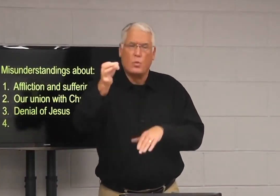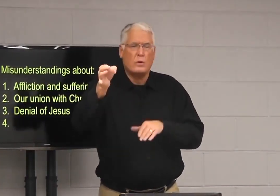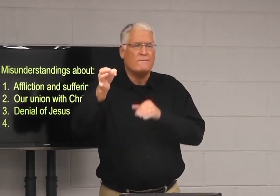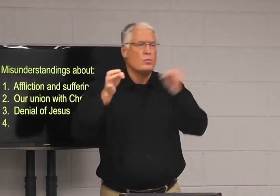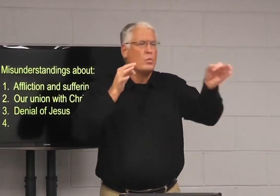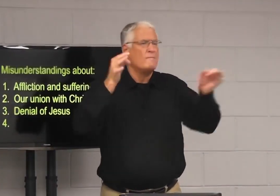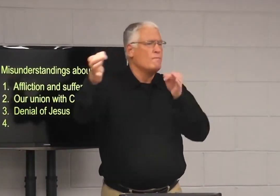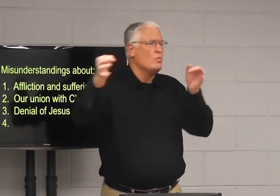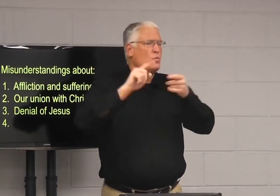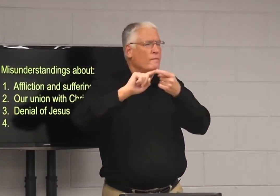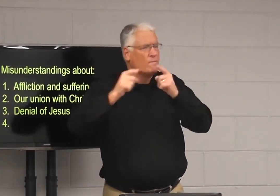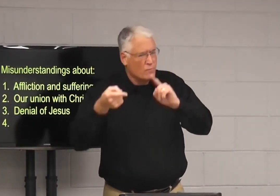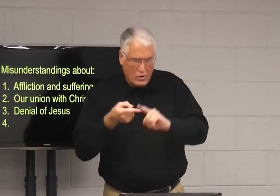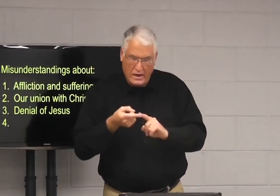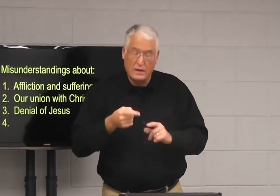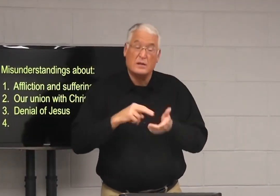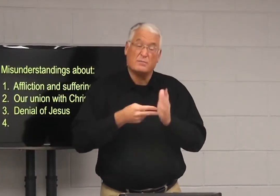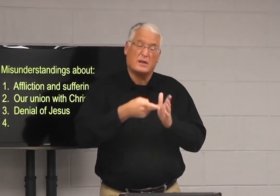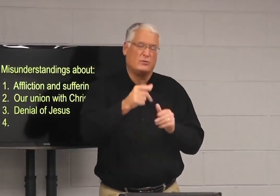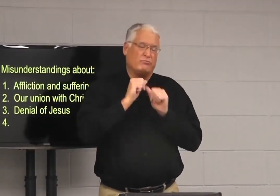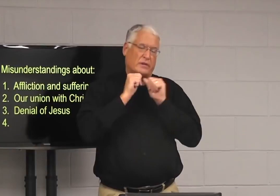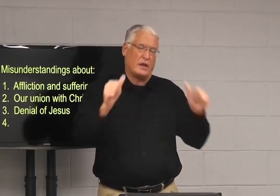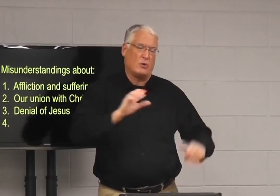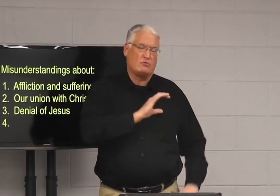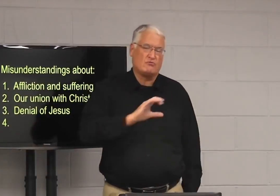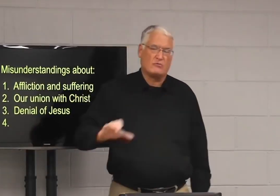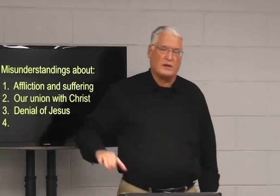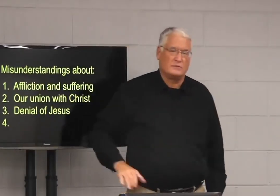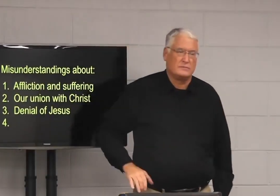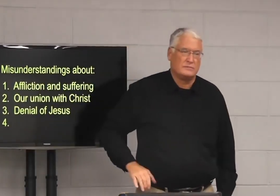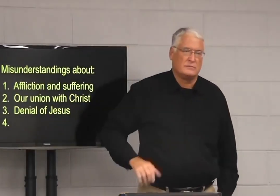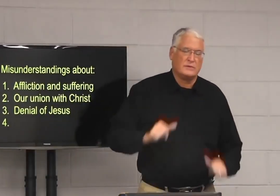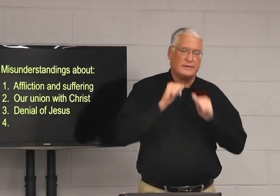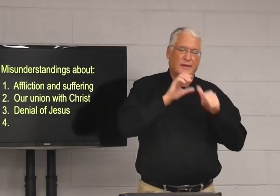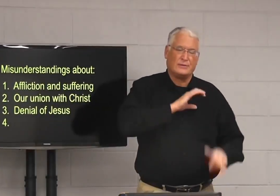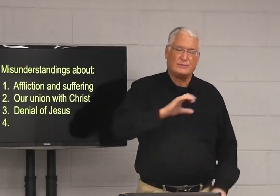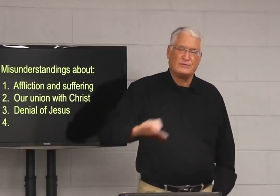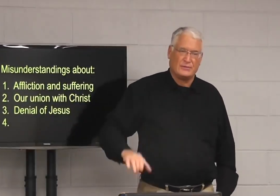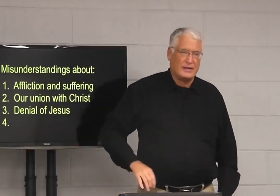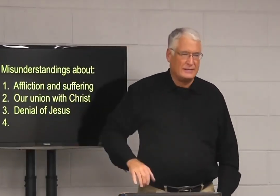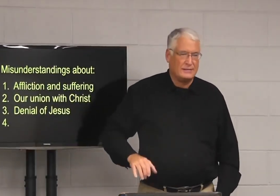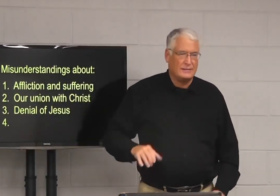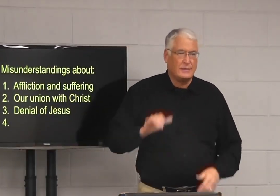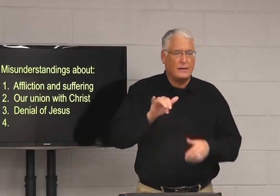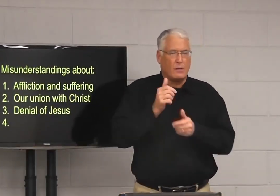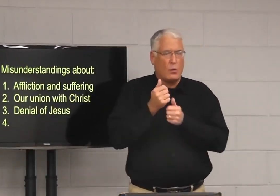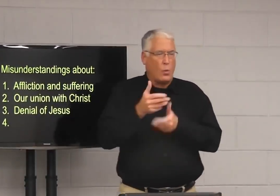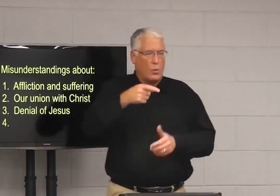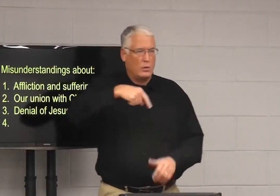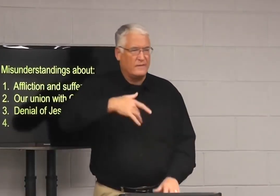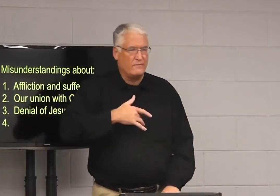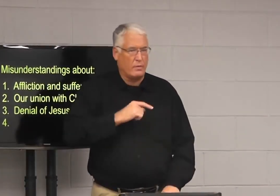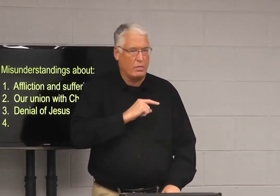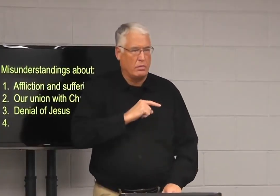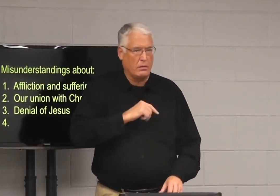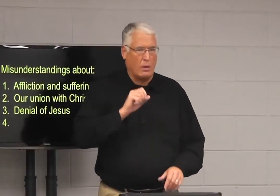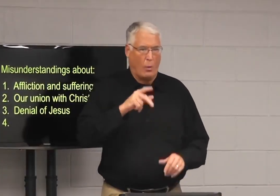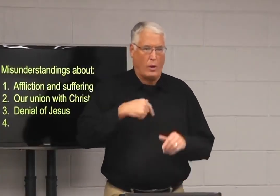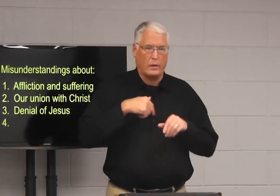to send it going forward, it means that you deny Christ. You know, you've seen those emails, and that causes us to